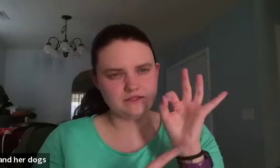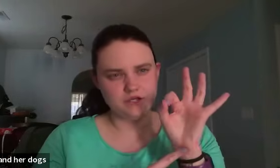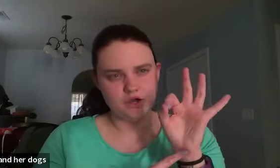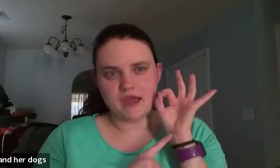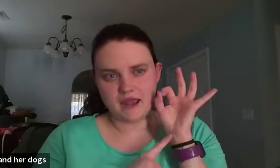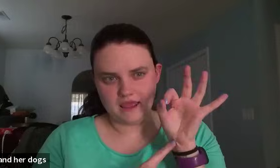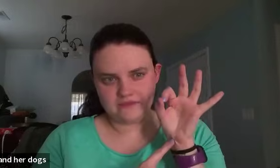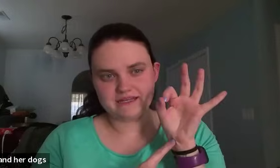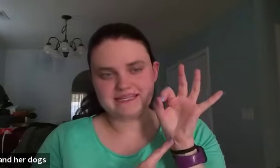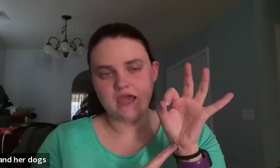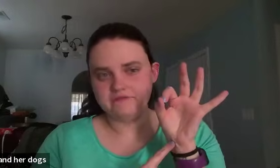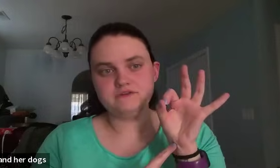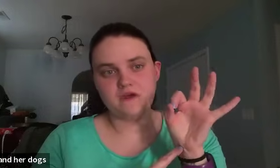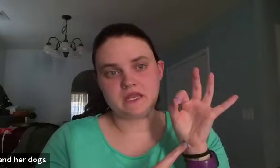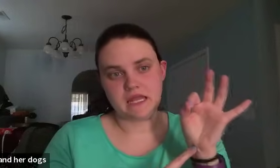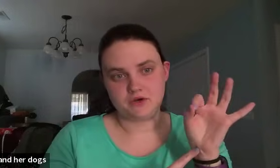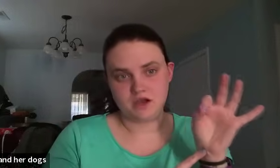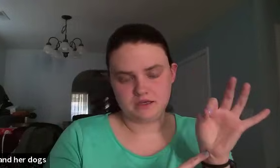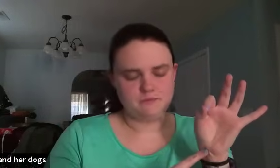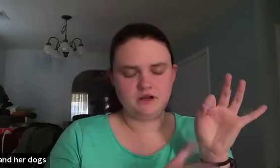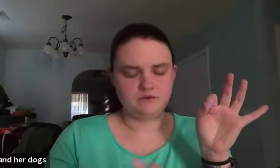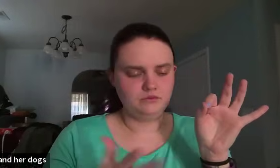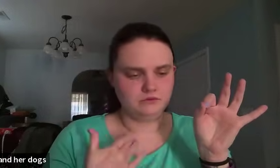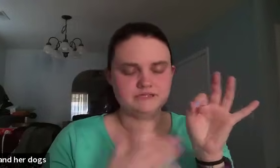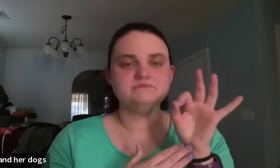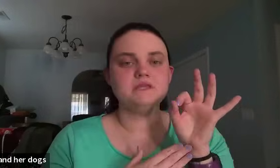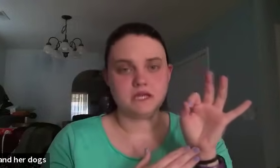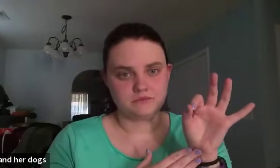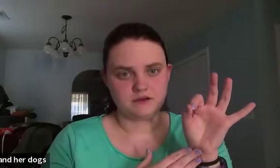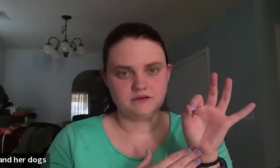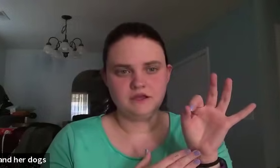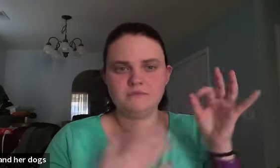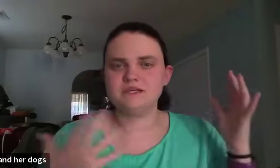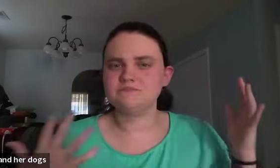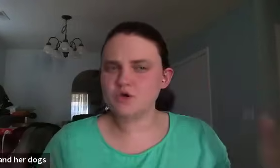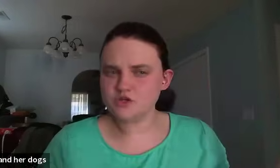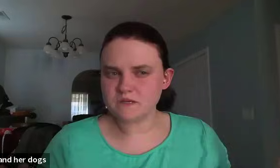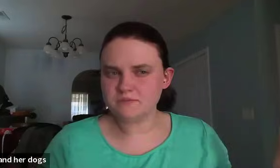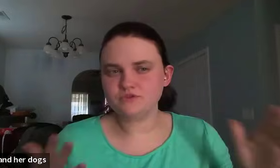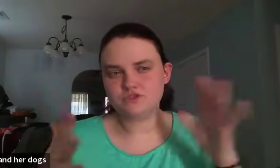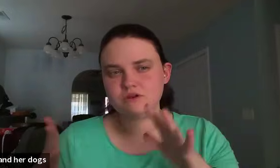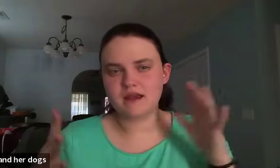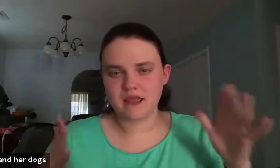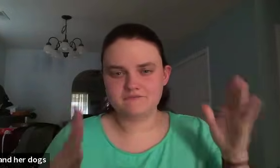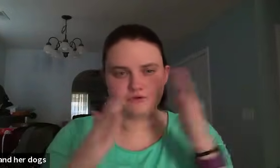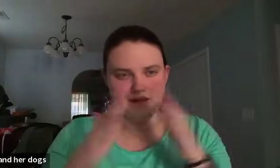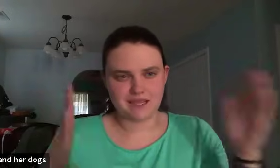automatically know that that is an F, not the letter nine, number nine. Oh, goodness, the number nine. Because most people do not have their